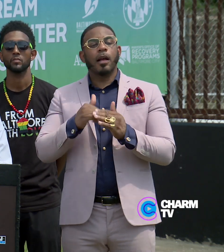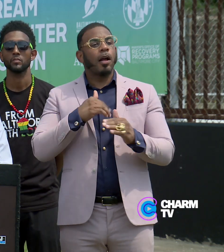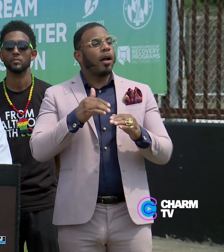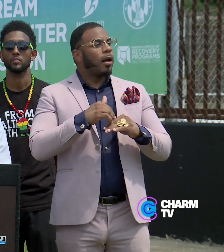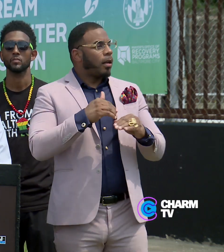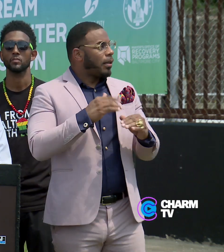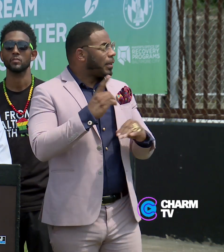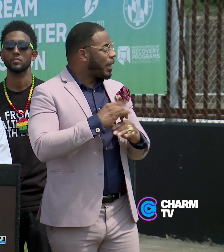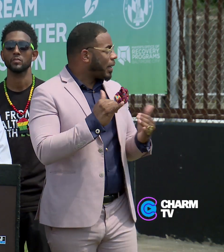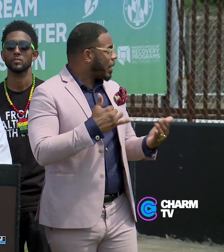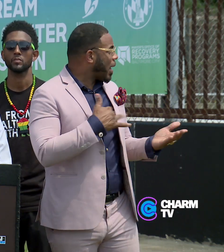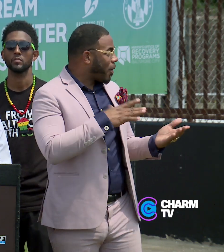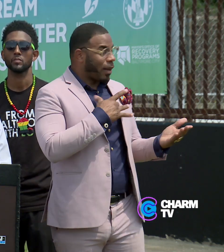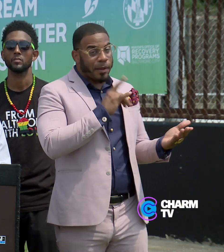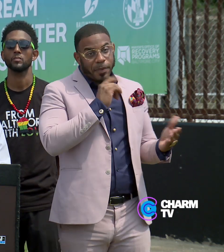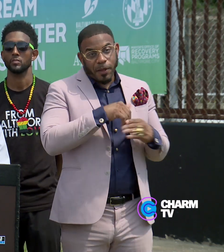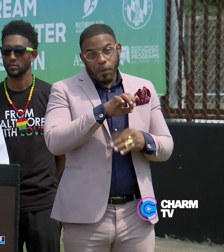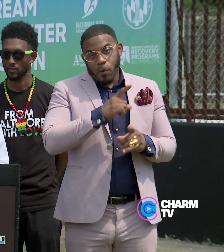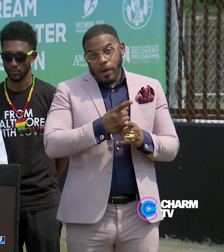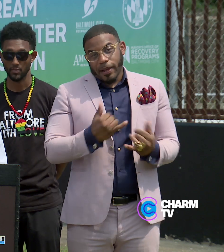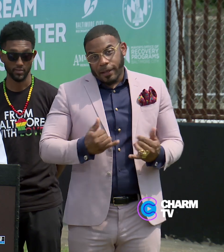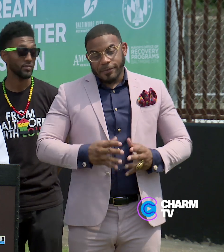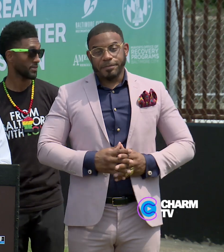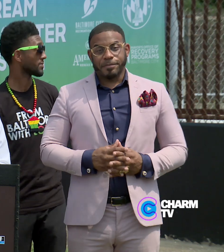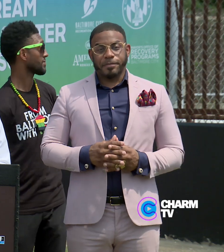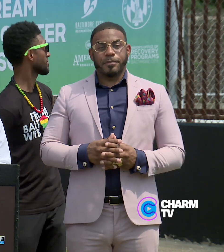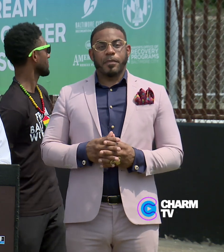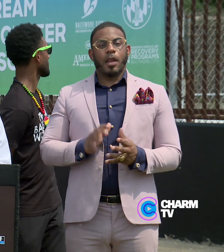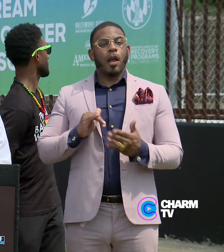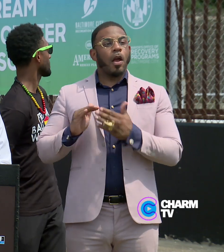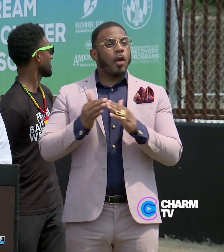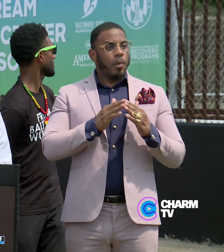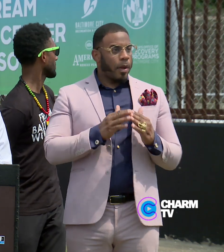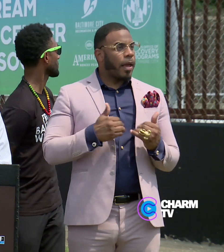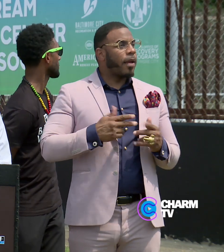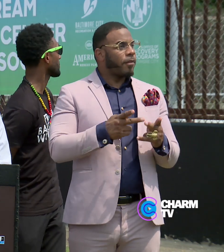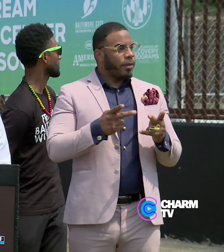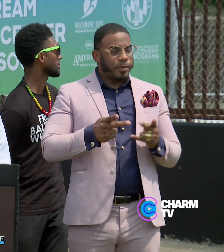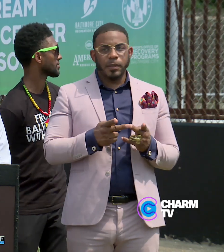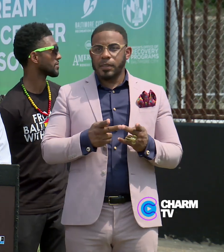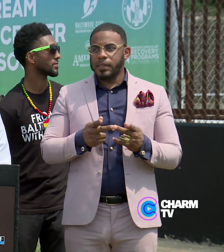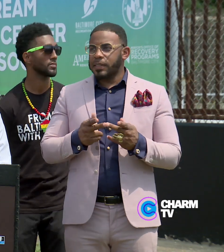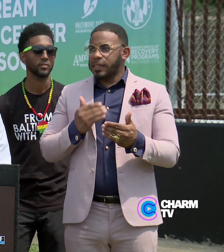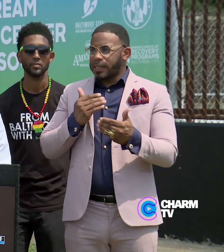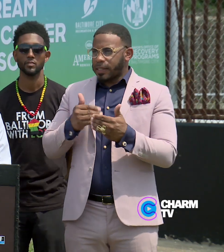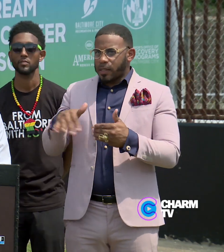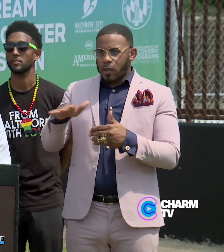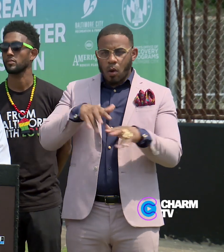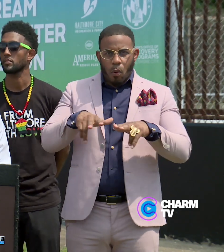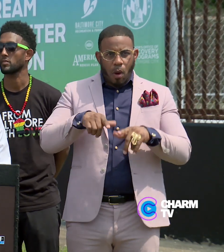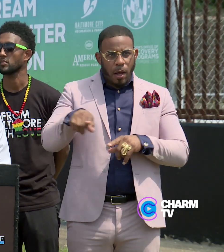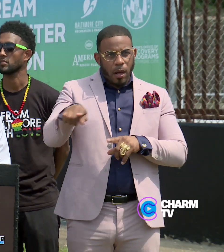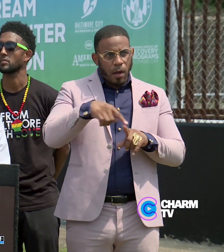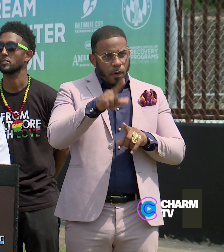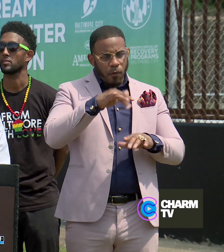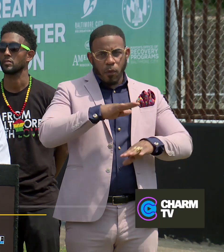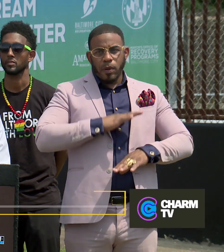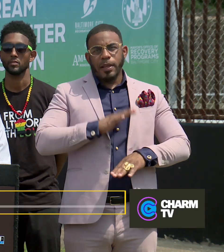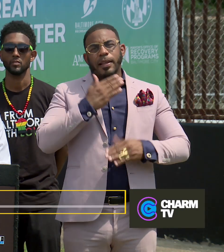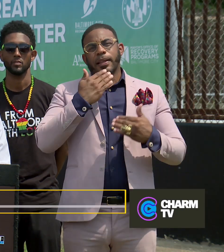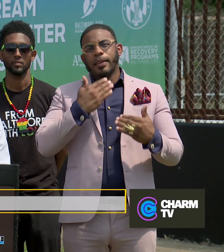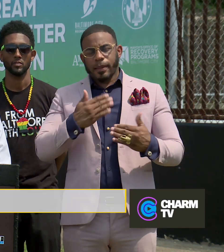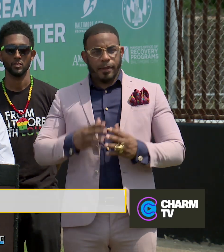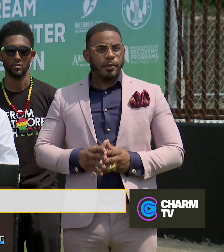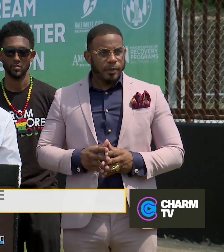day like today where I would like to be in the pool right now, our communities have a place nearby in walking distance for relief. So thank